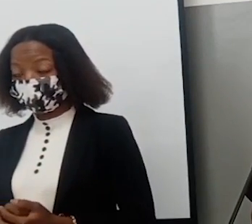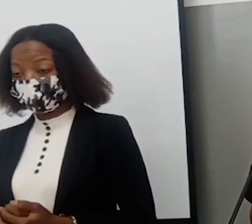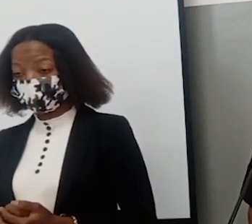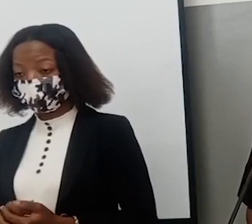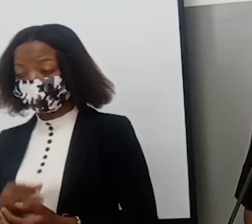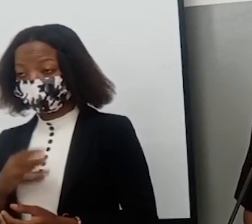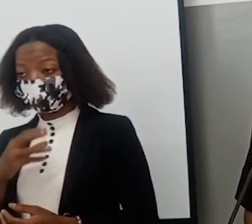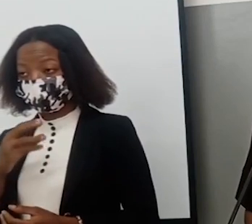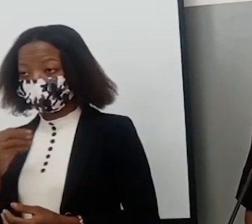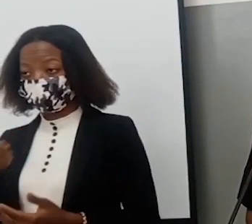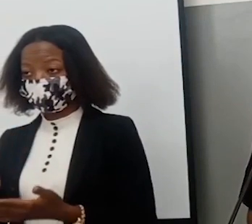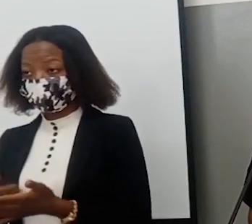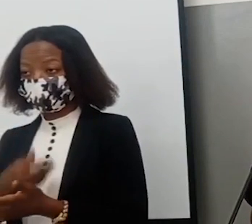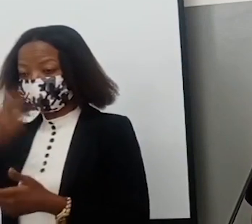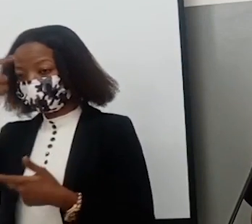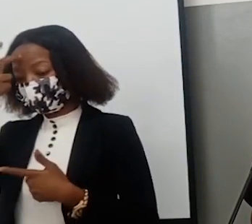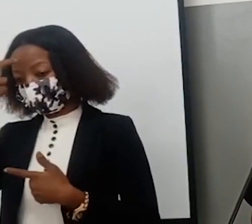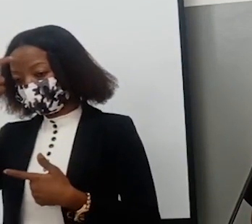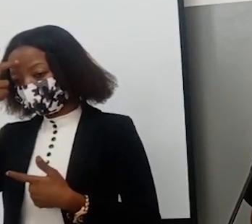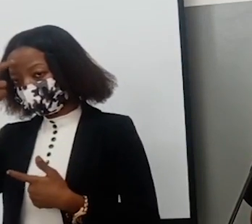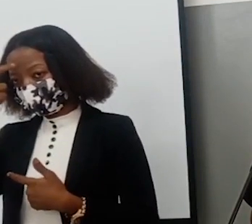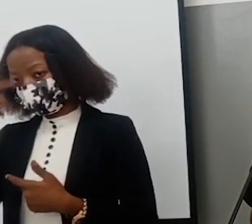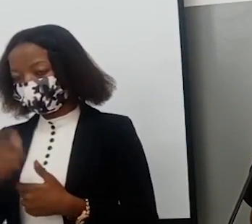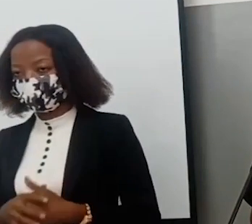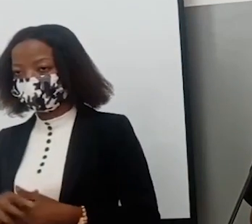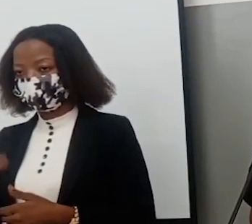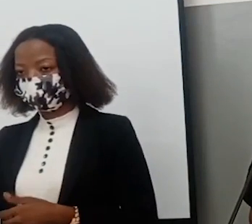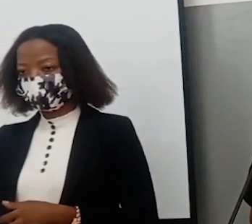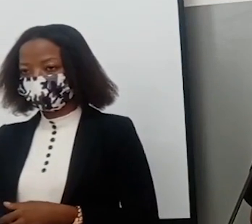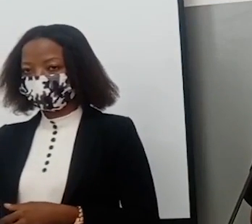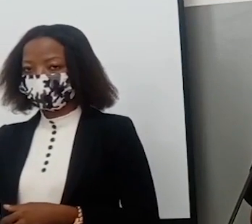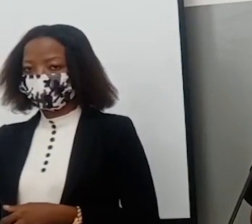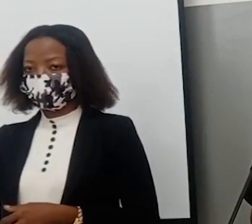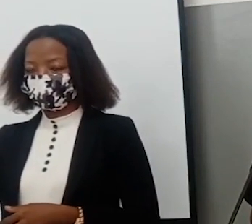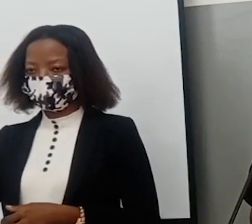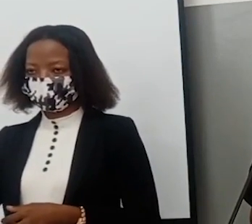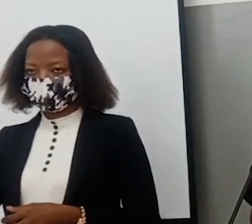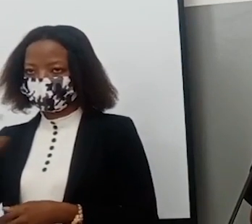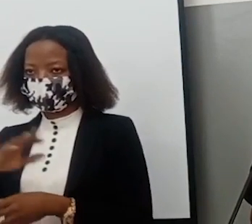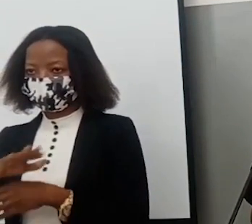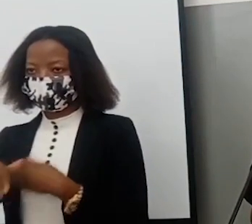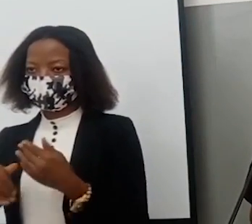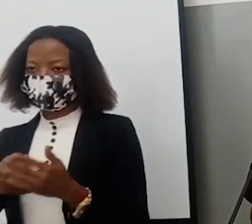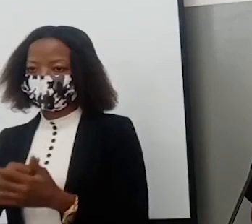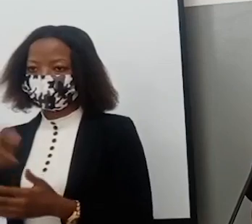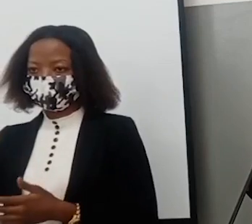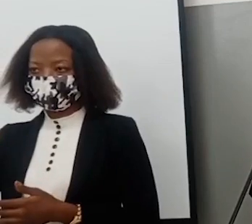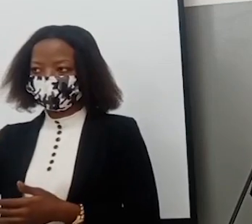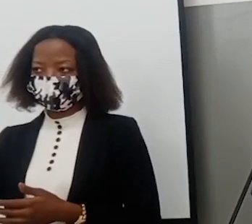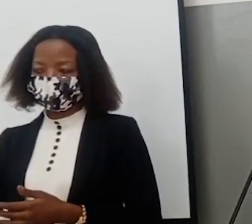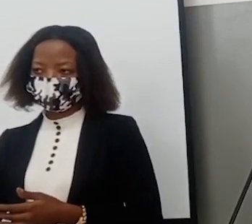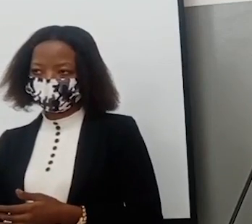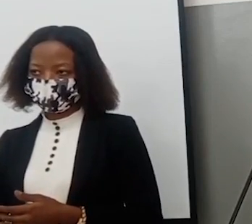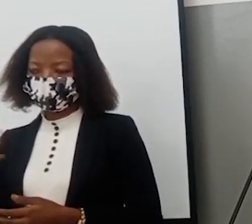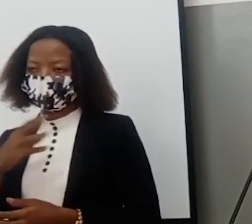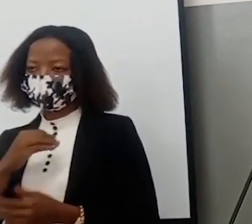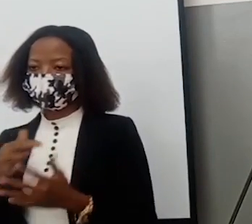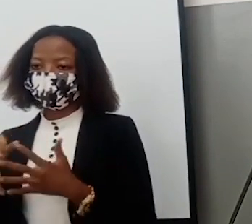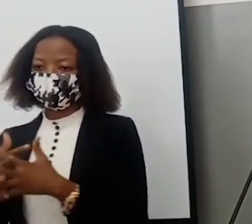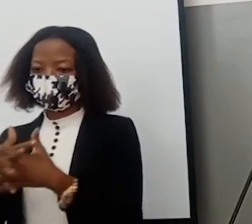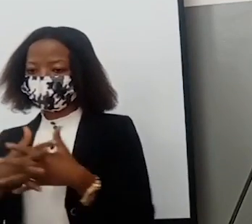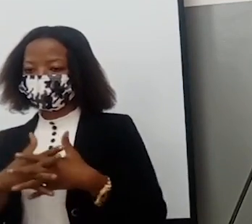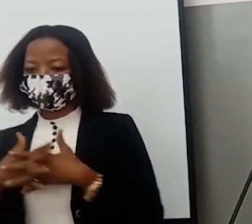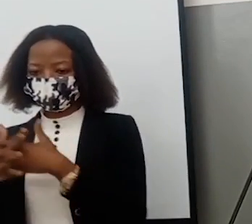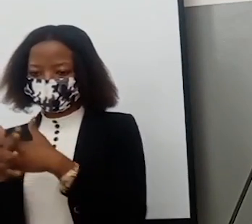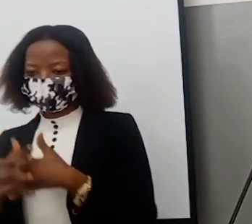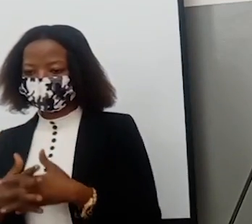And the Delta variant is now accounting for about 96% of the cases in the United Kingdom. Even in the United States, the Delta